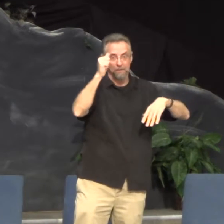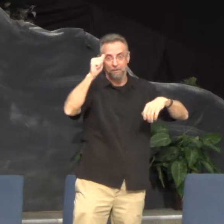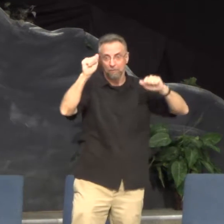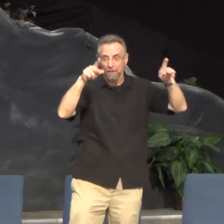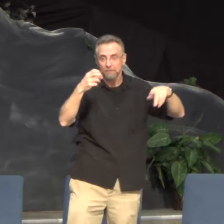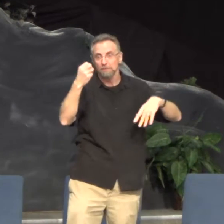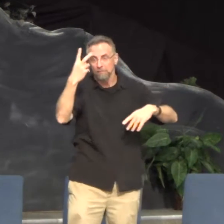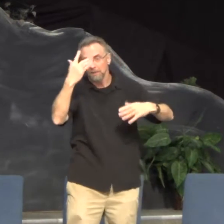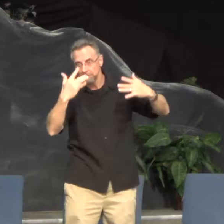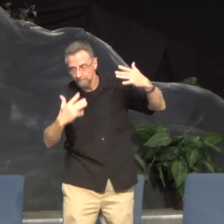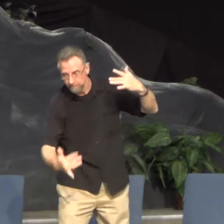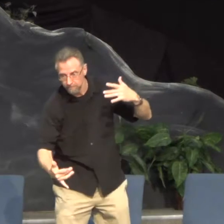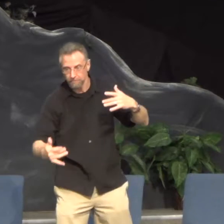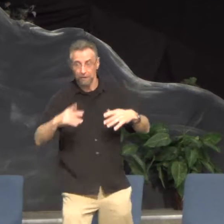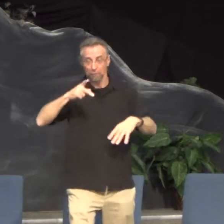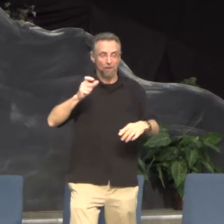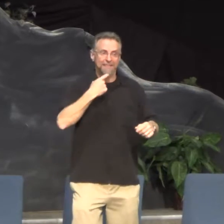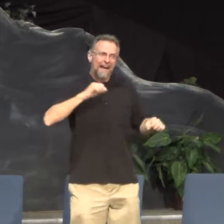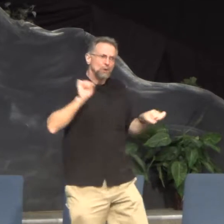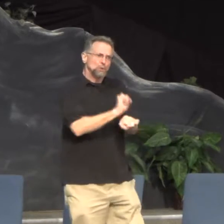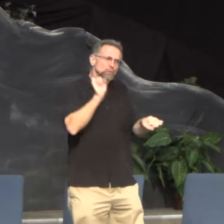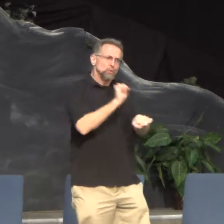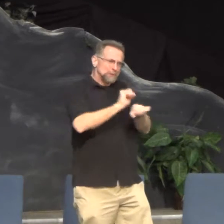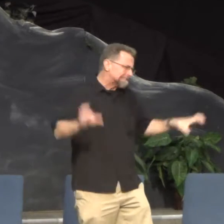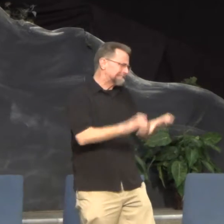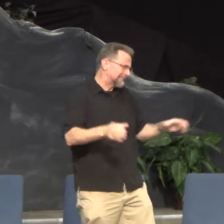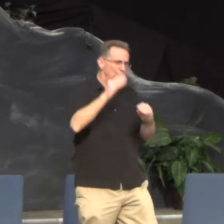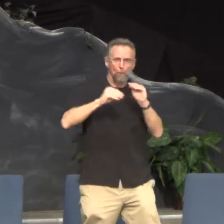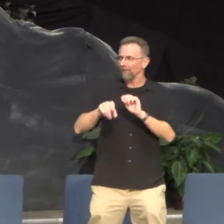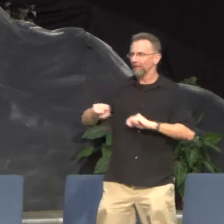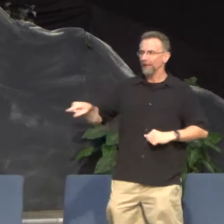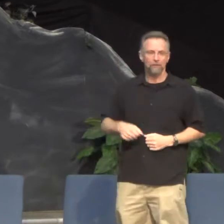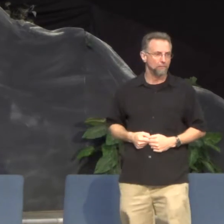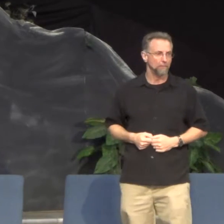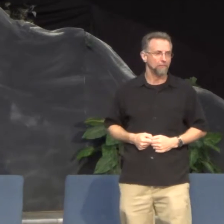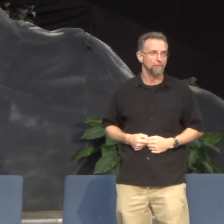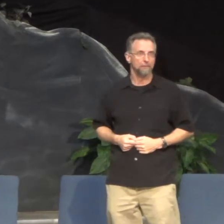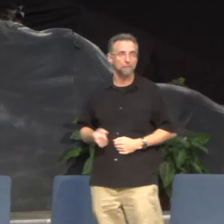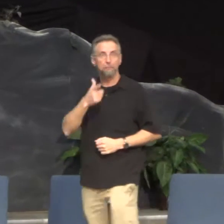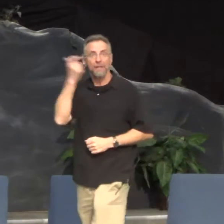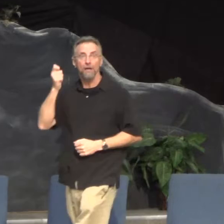I, but the grace of God, which was with me. Not my work.